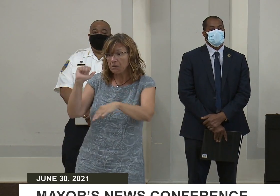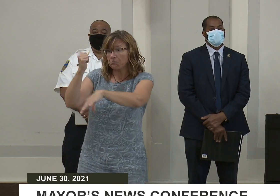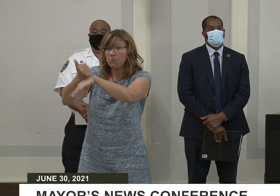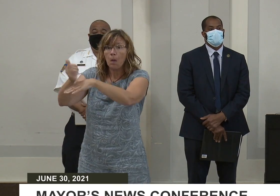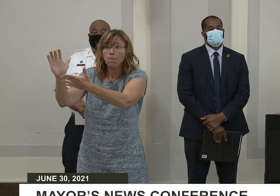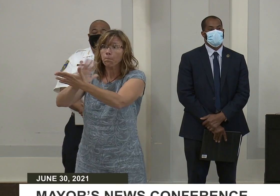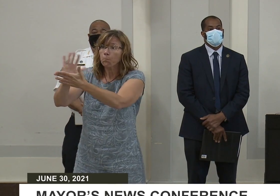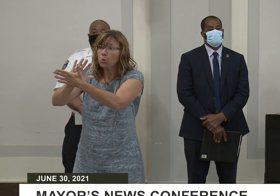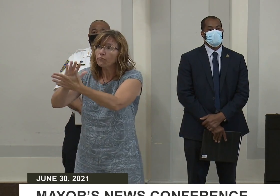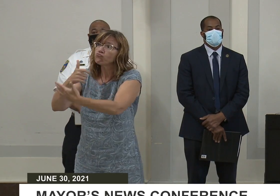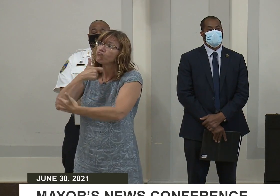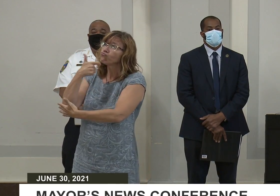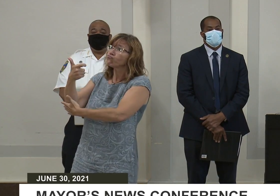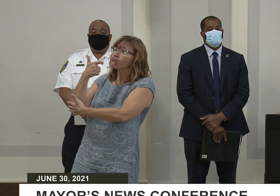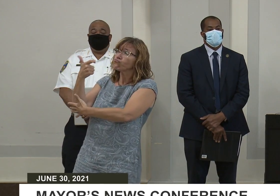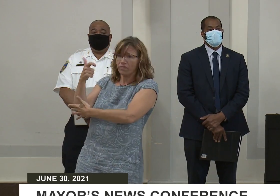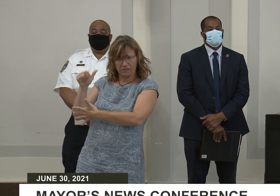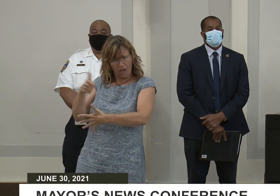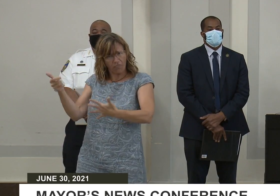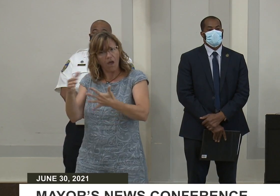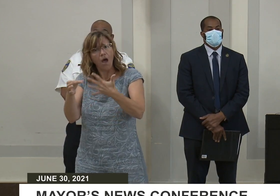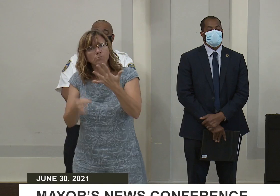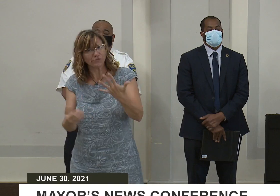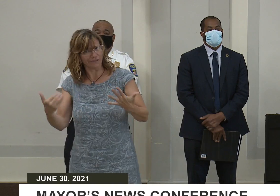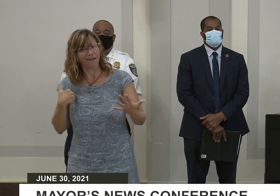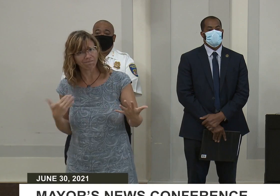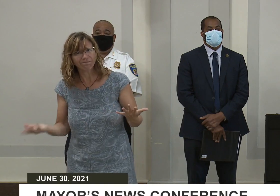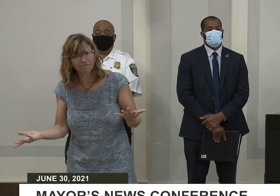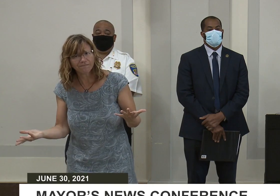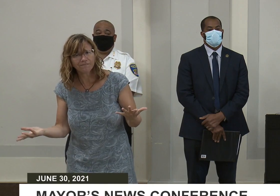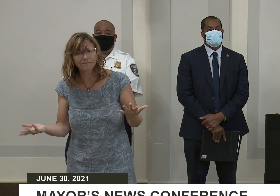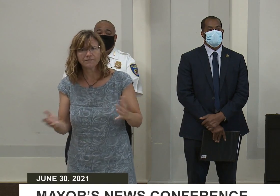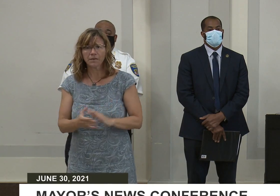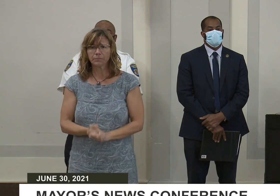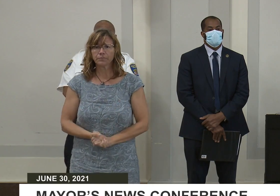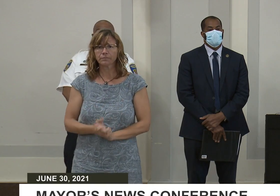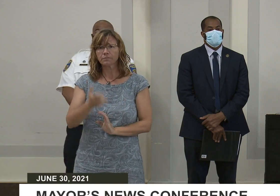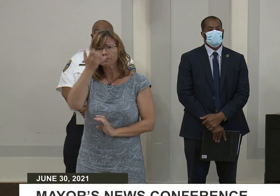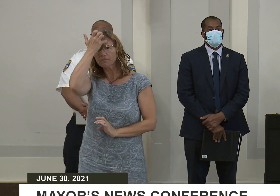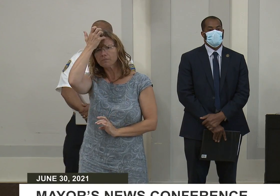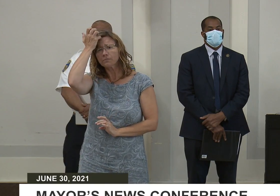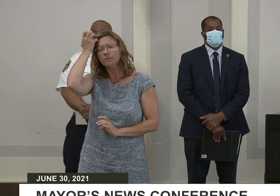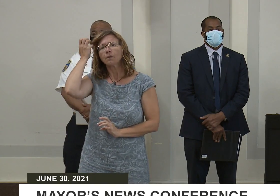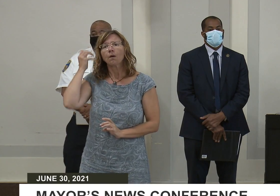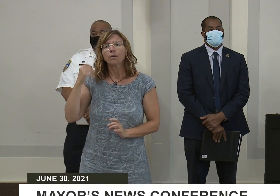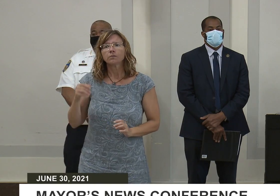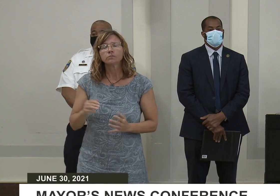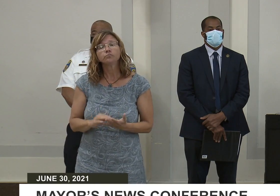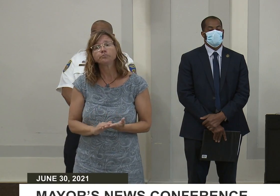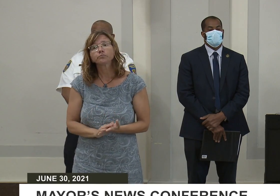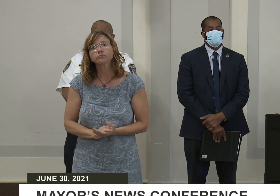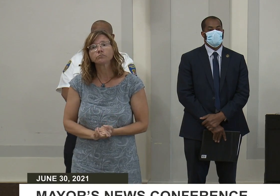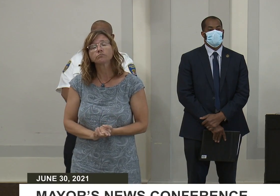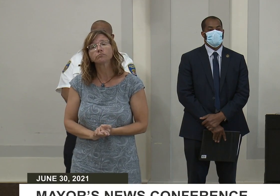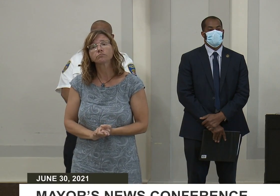fireworks online with your family members. So we also would like to indicate that